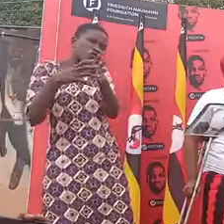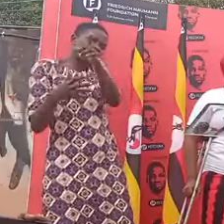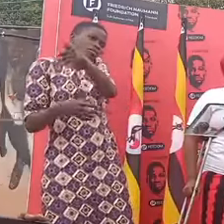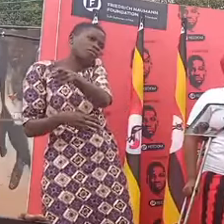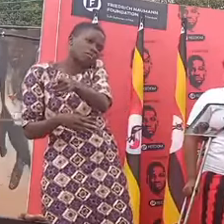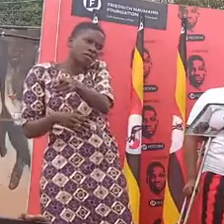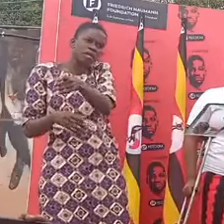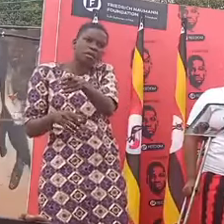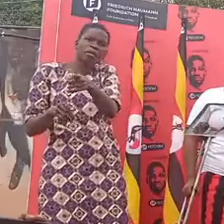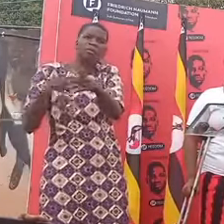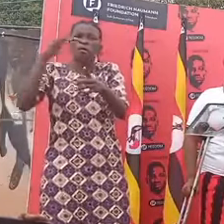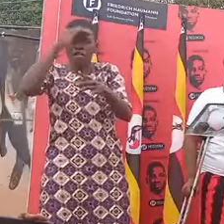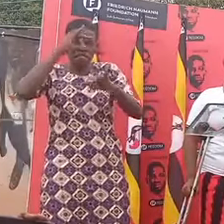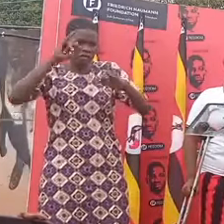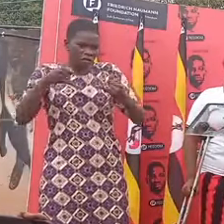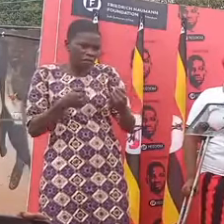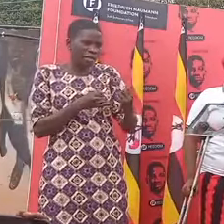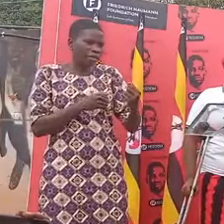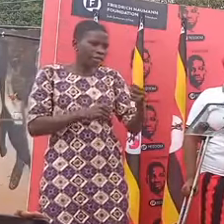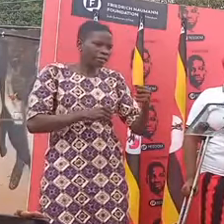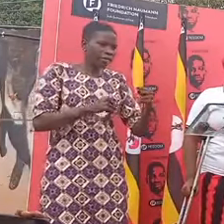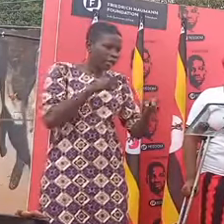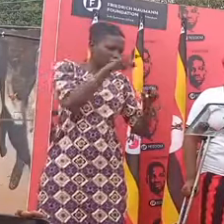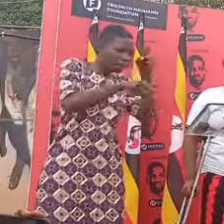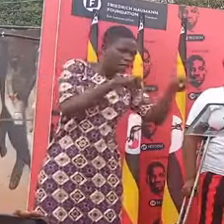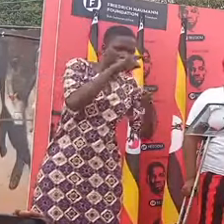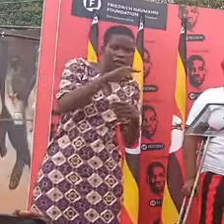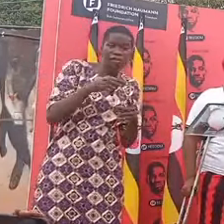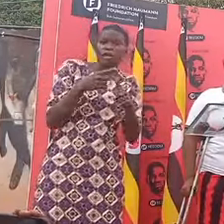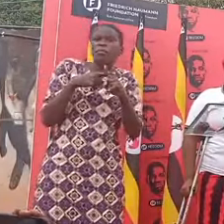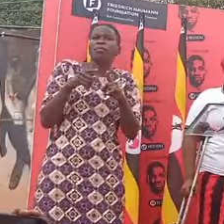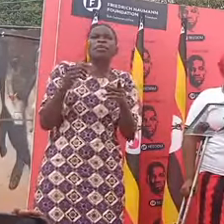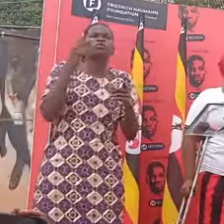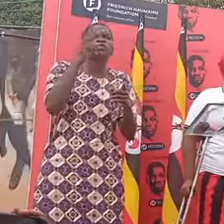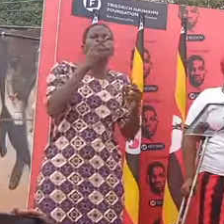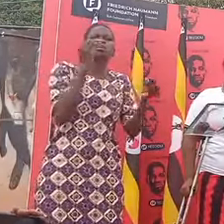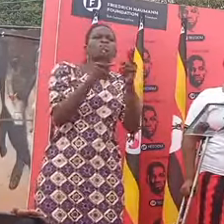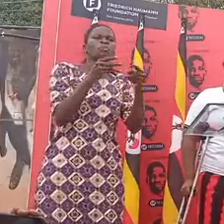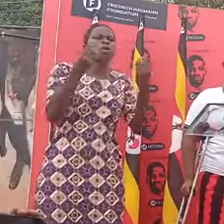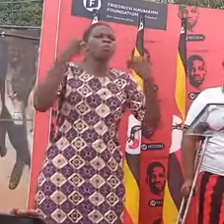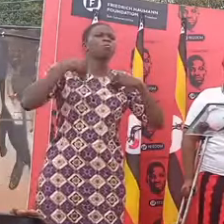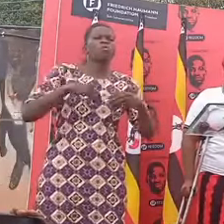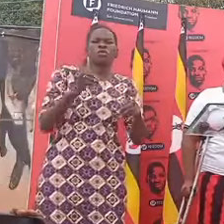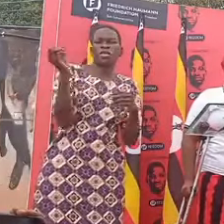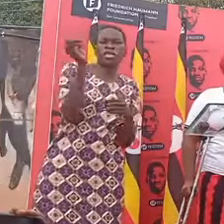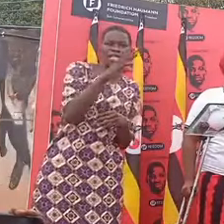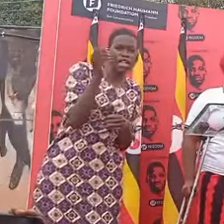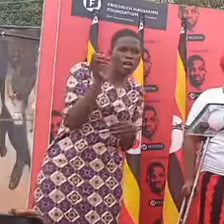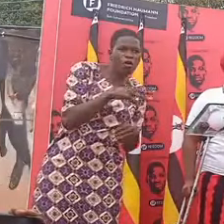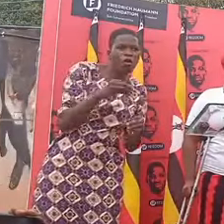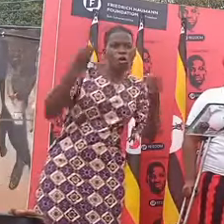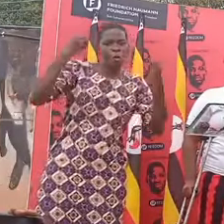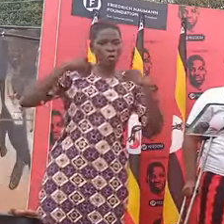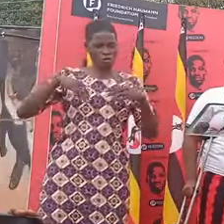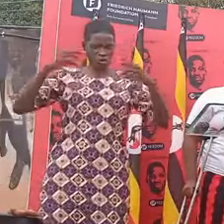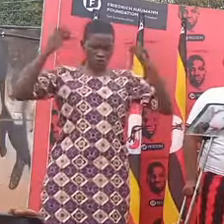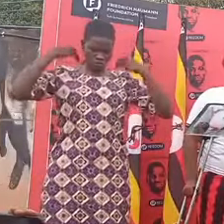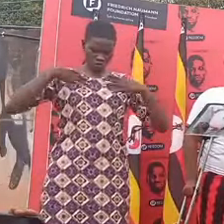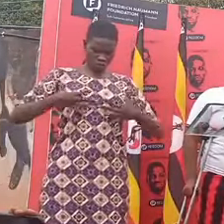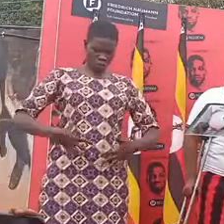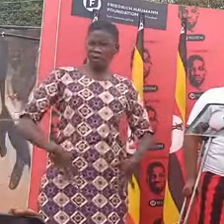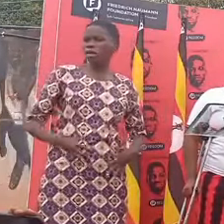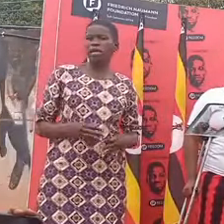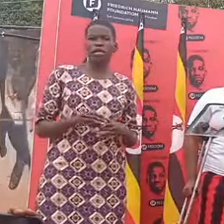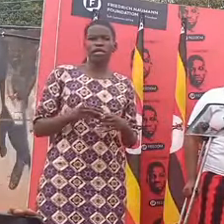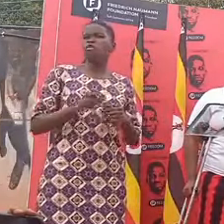so ng'abantu ba NRM abantu abambadde yeru babeerawo ne batambula ne bambala obulozi zaako teri abagambako